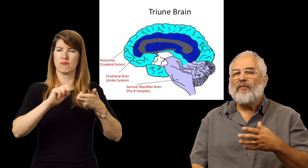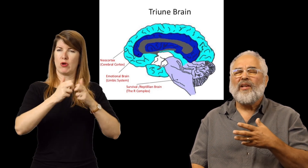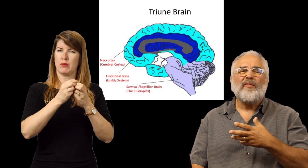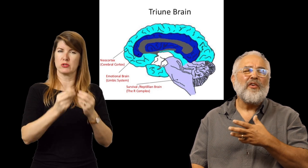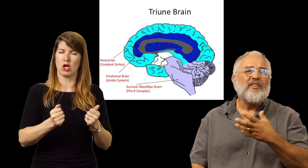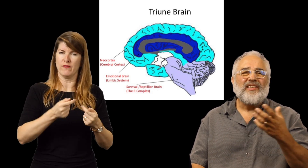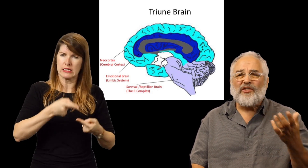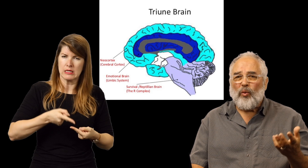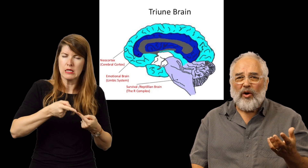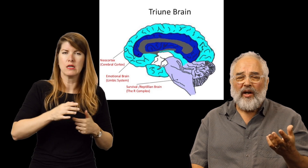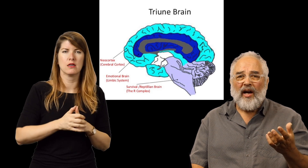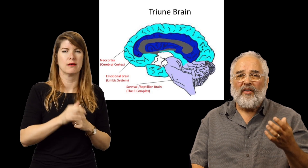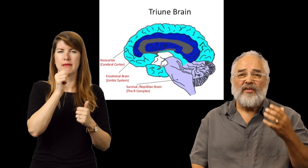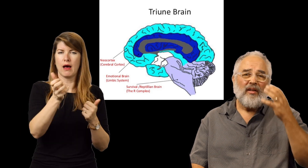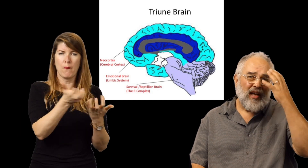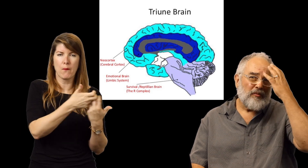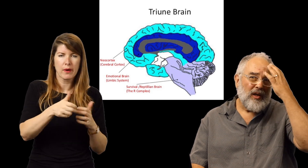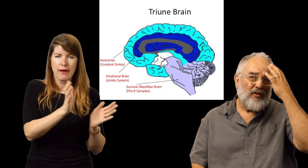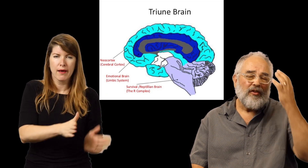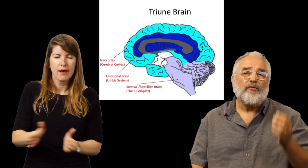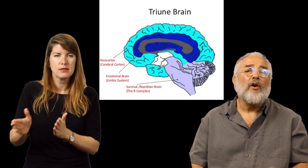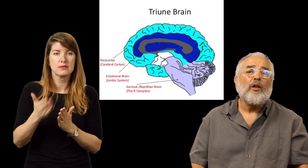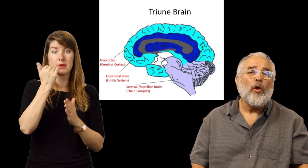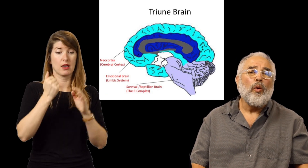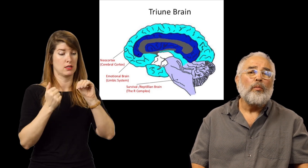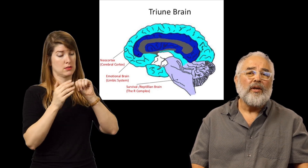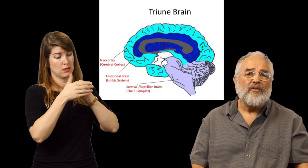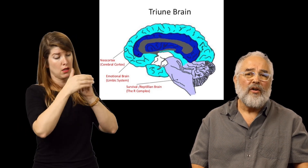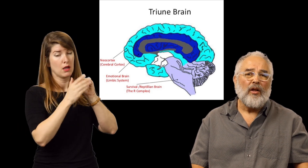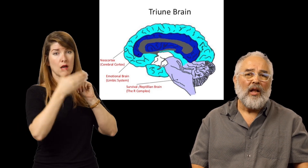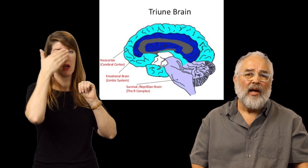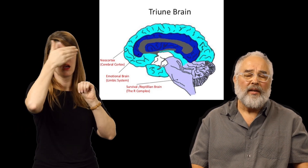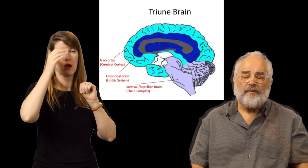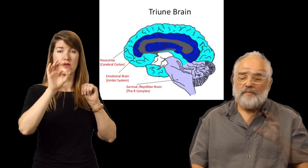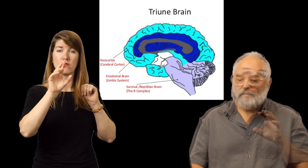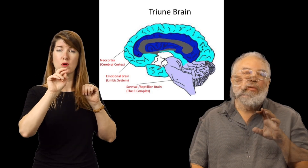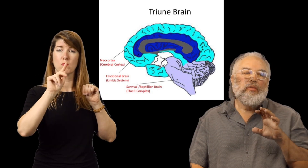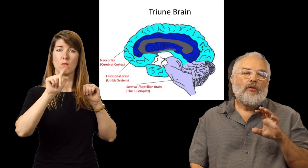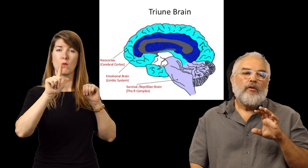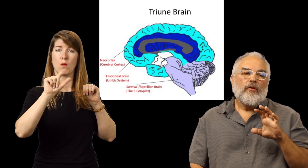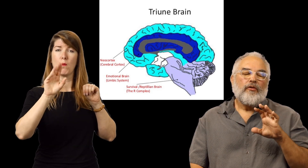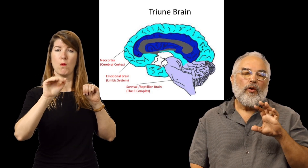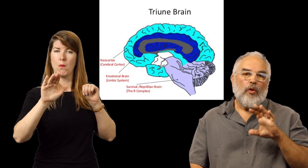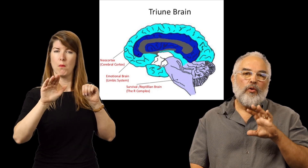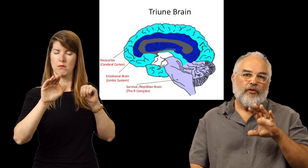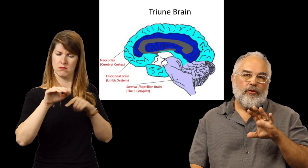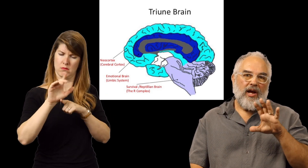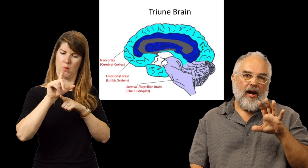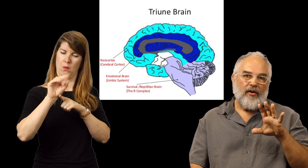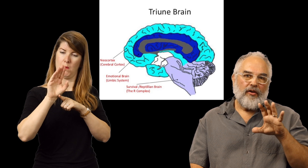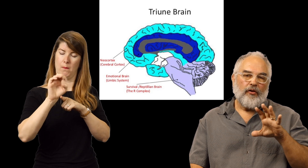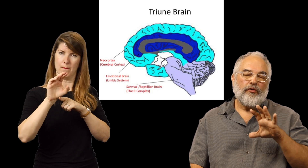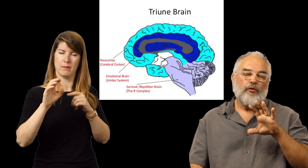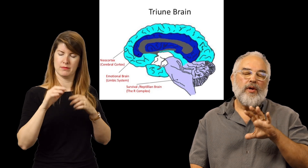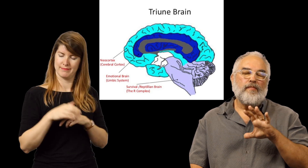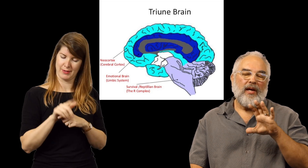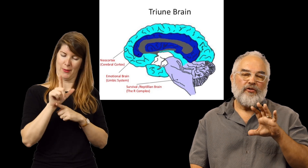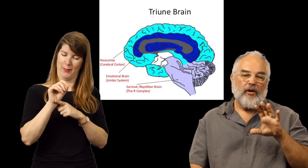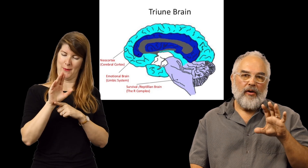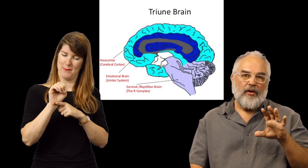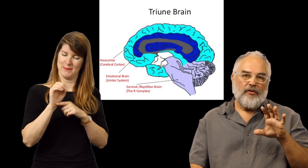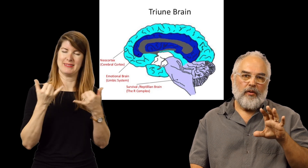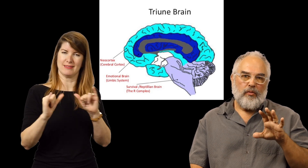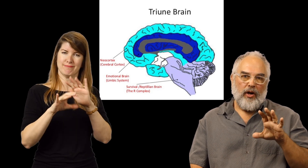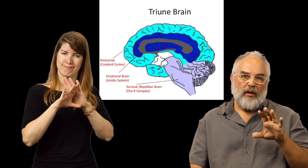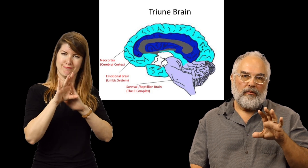problem solving, they're very disorganized. That's because the frontal lobe isn't online. So those 3 areas, those 3